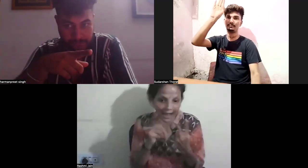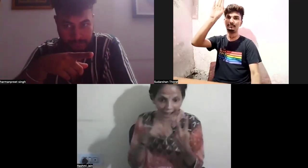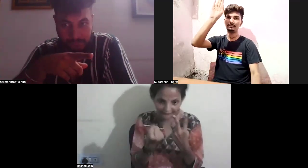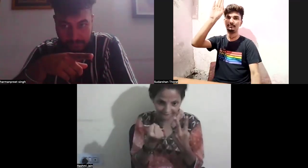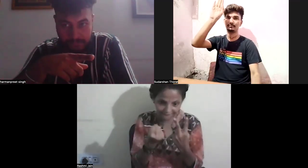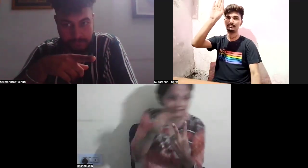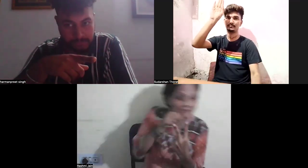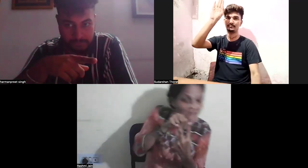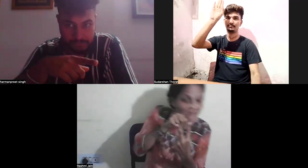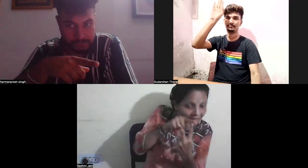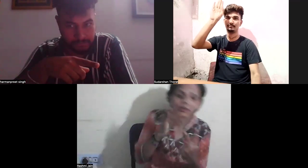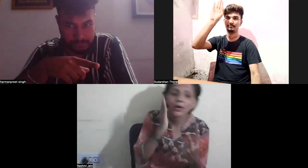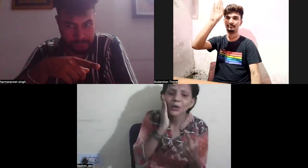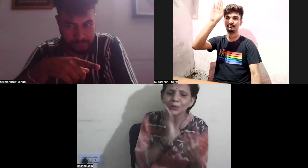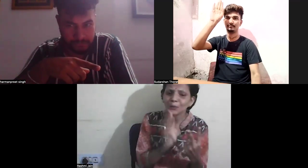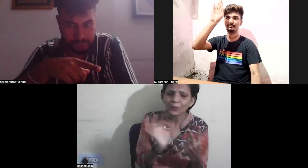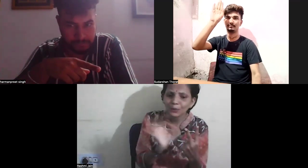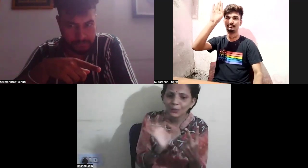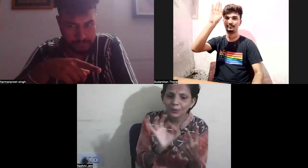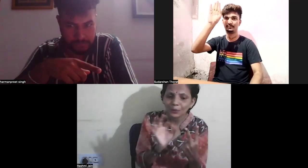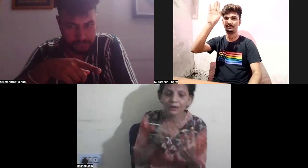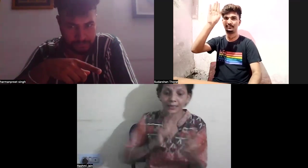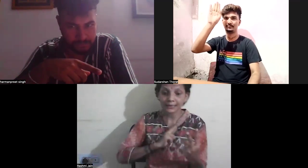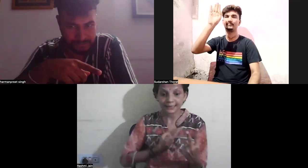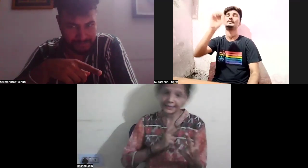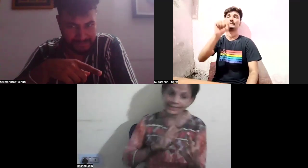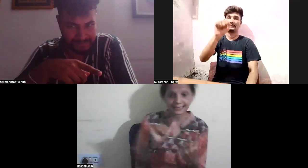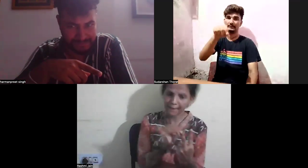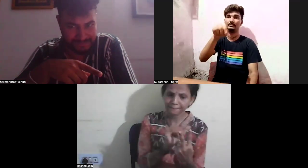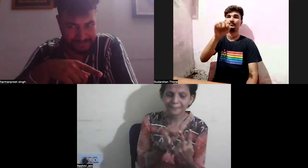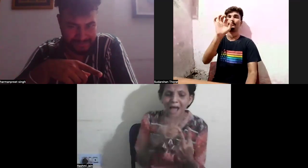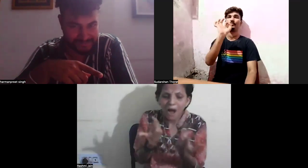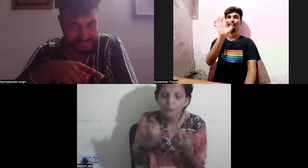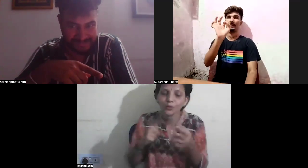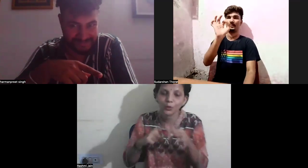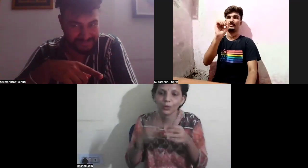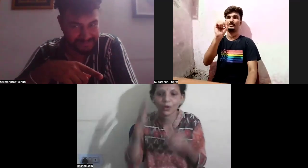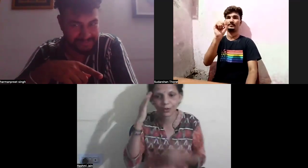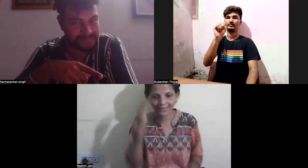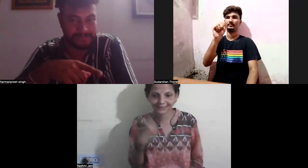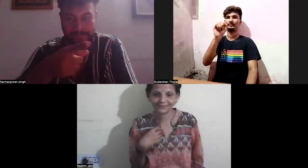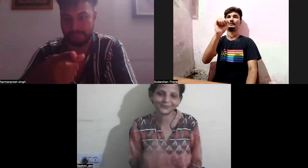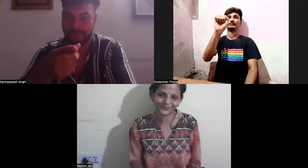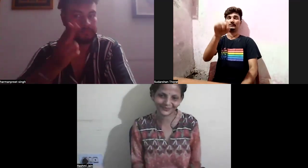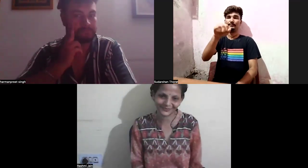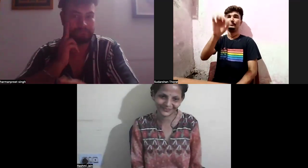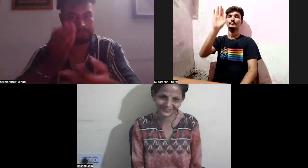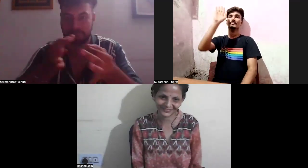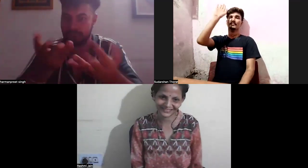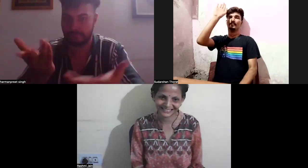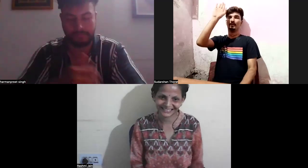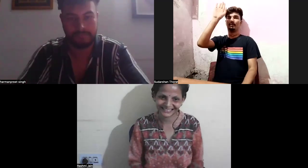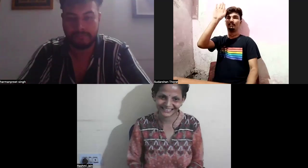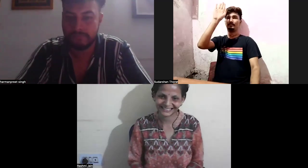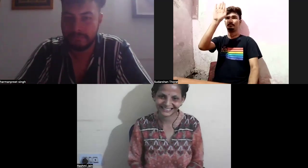a beard, and the another person is not having a beard, but both are the trans people. So,